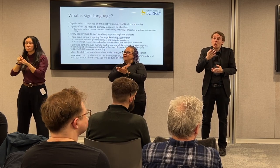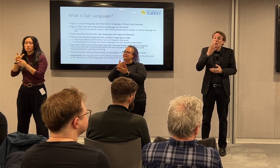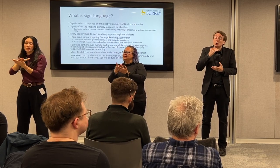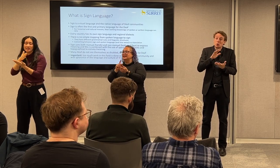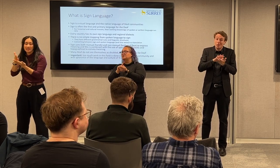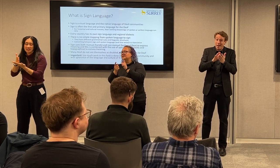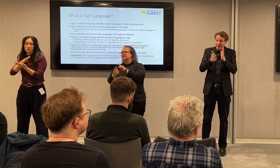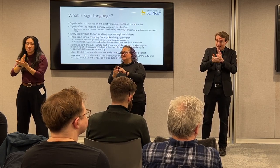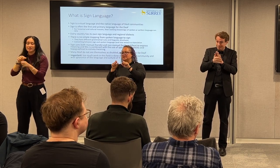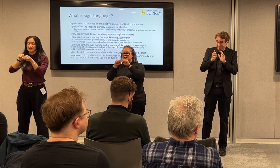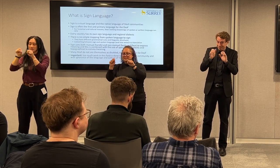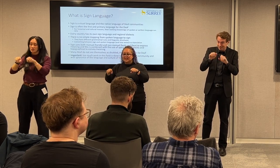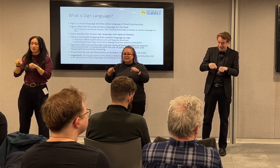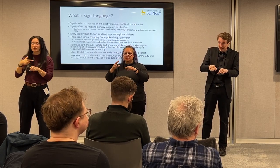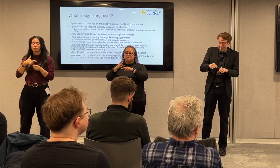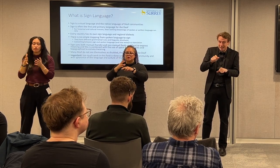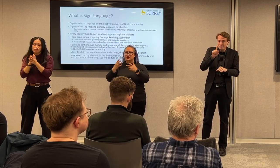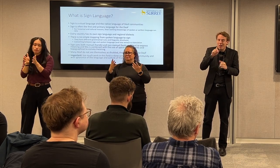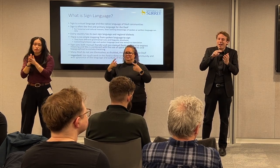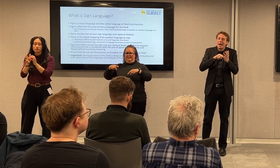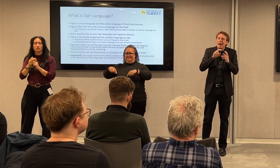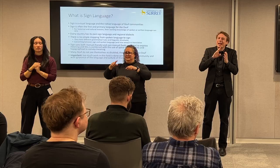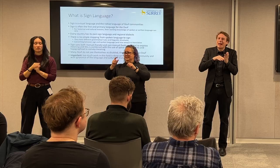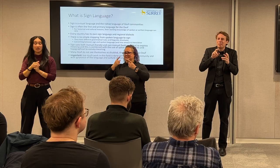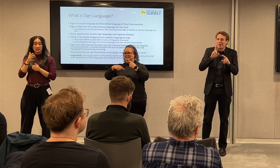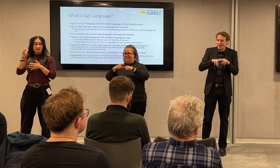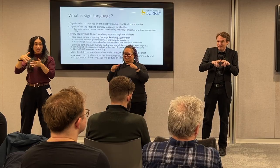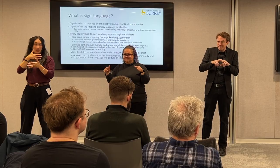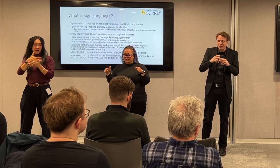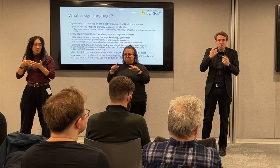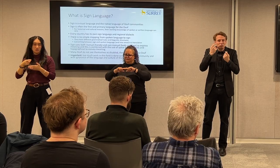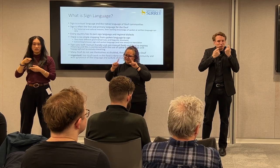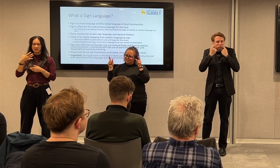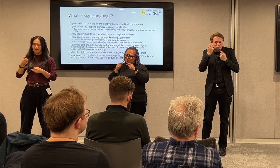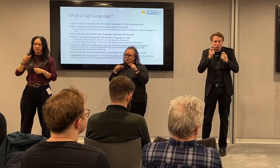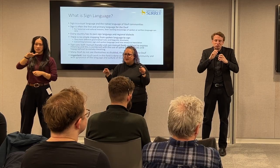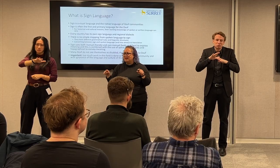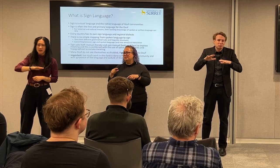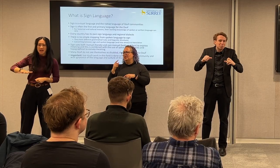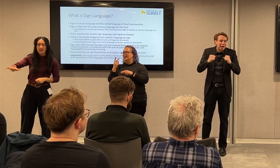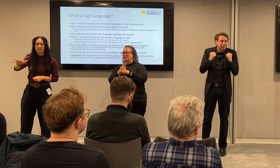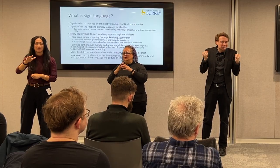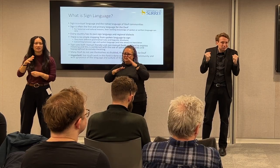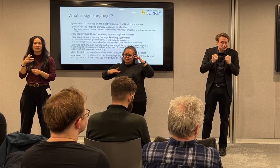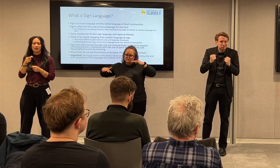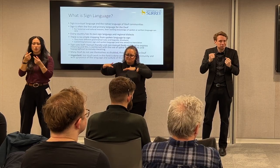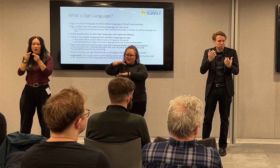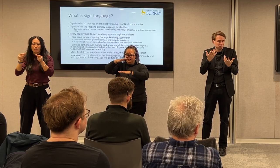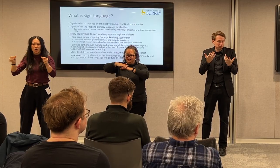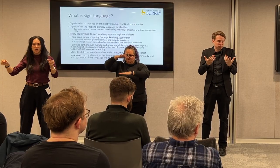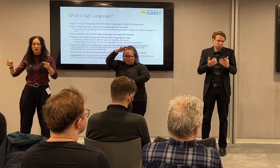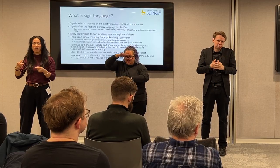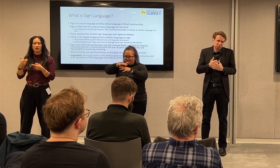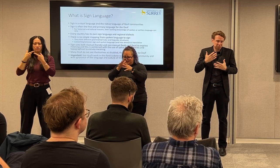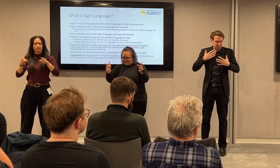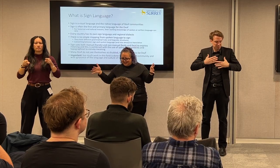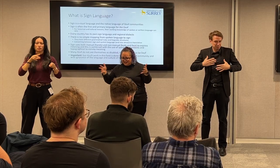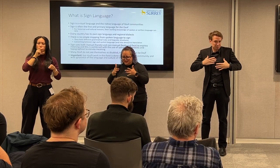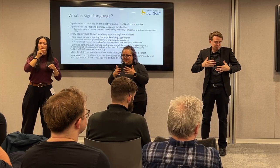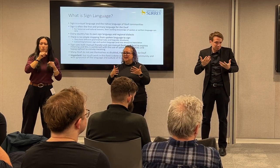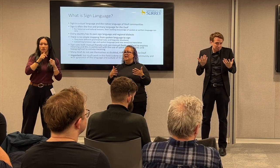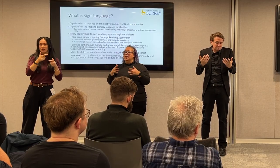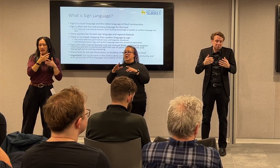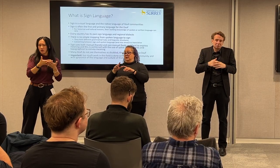non-manual features and space. The grammar is completely different to English or spoken languages. Space is used in